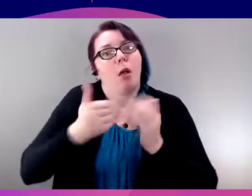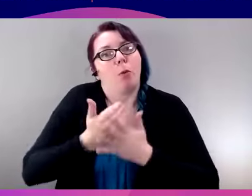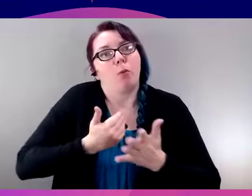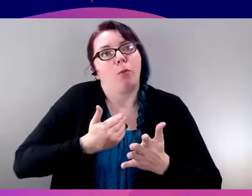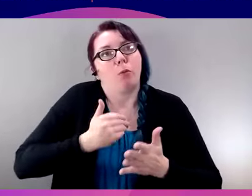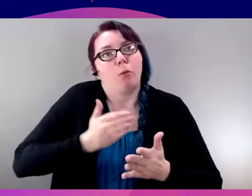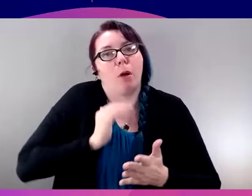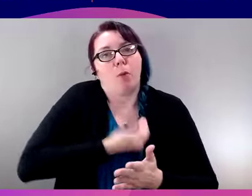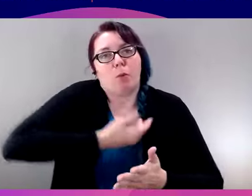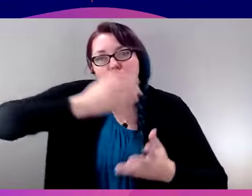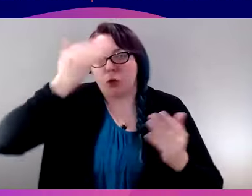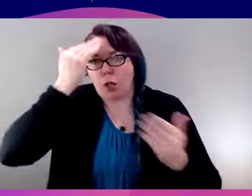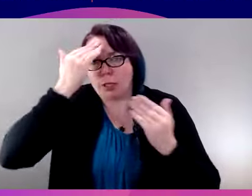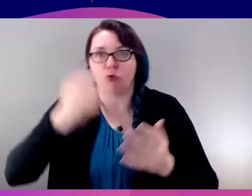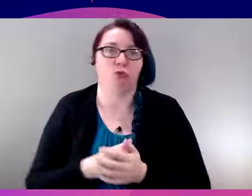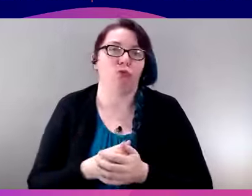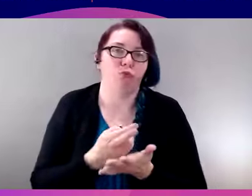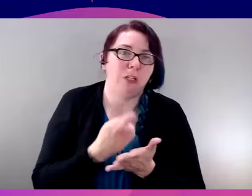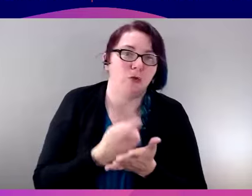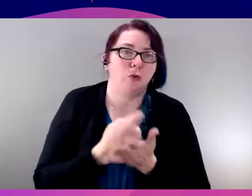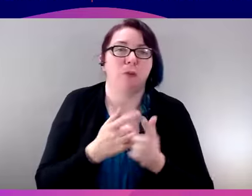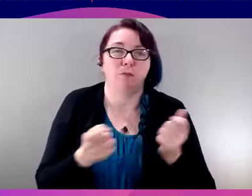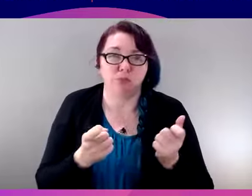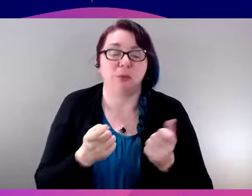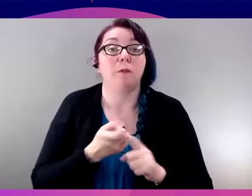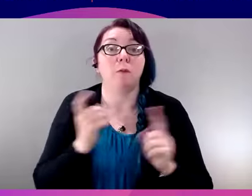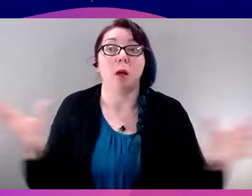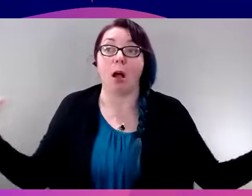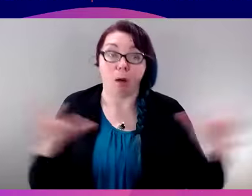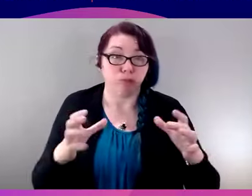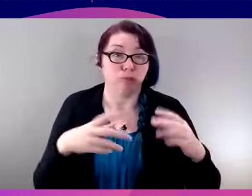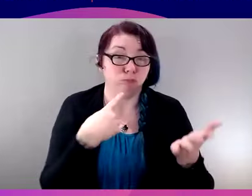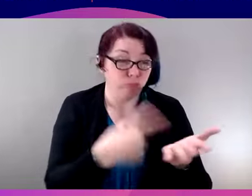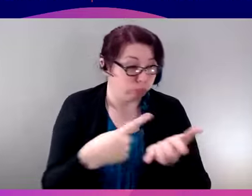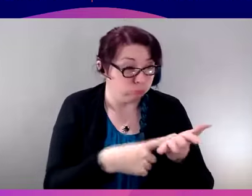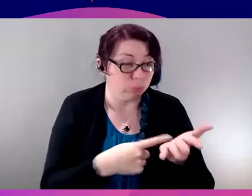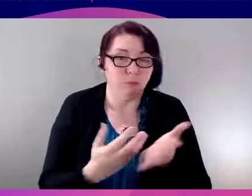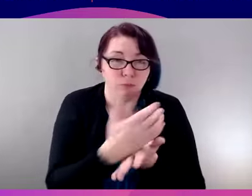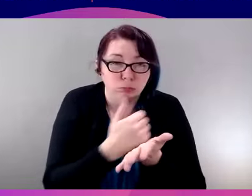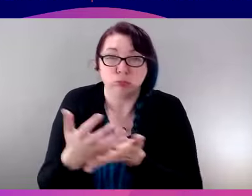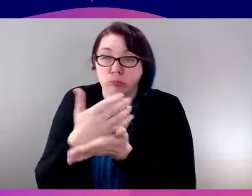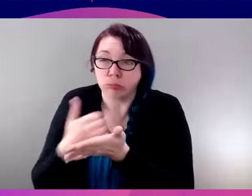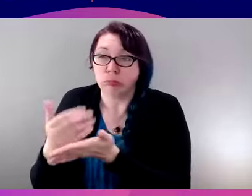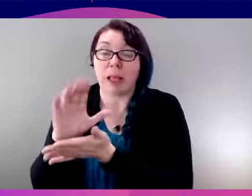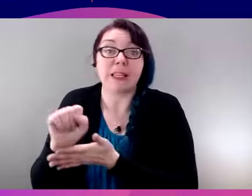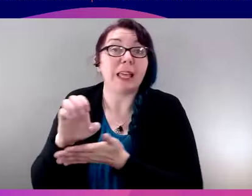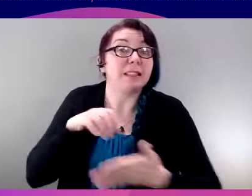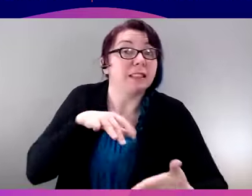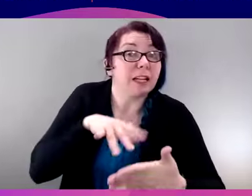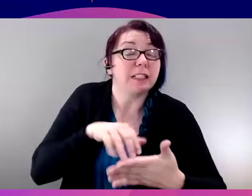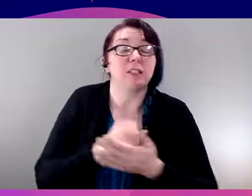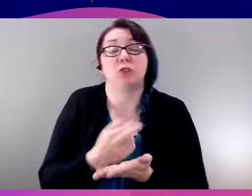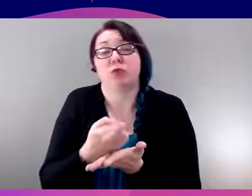and resources that we gathered from the roundtables. It includes the case studies, resources, system mapping, and the